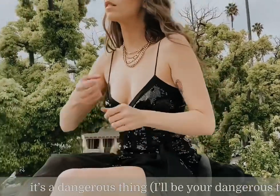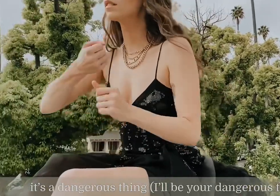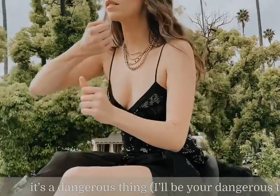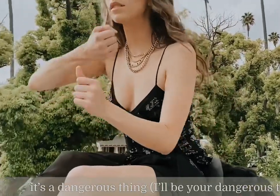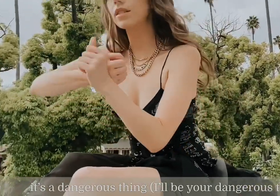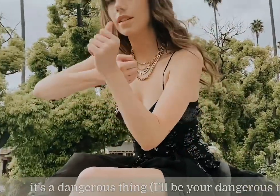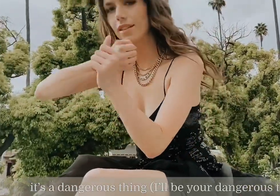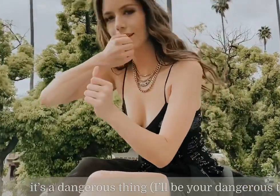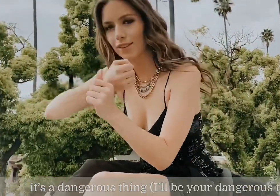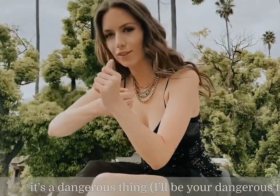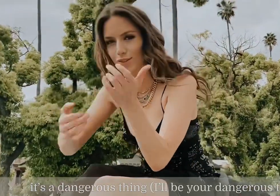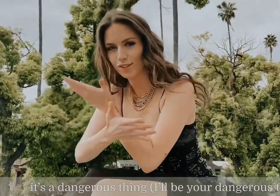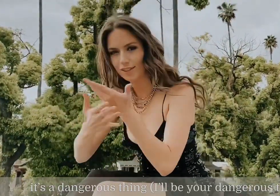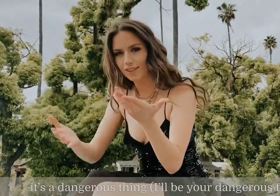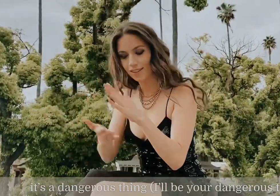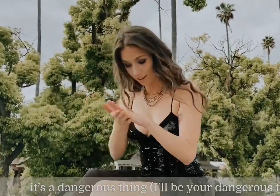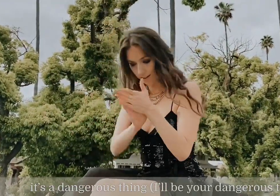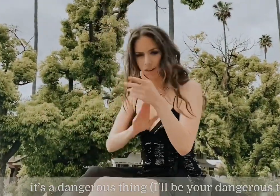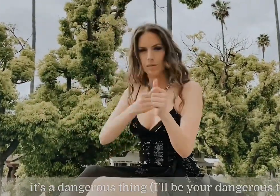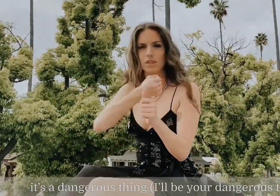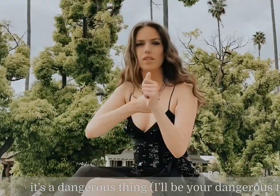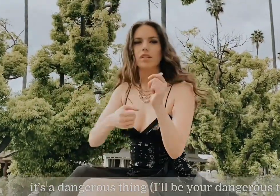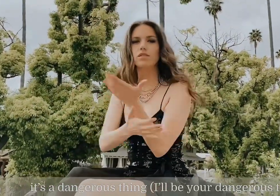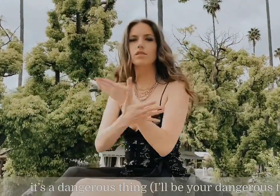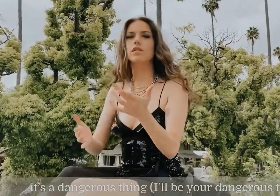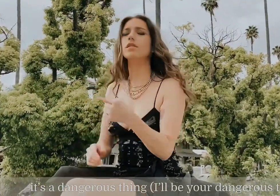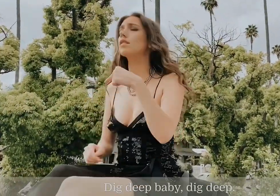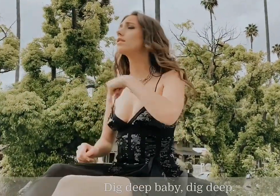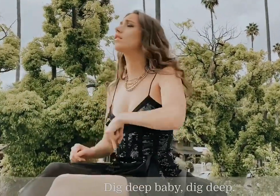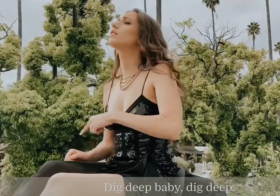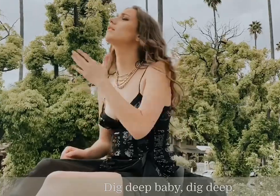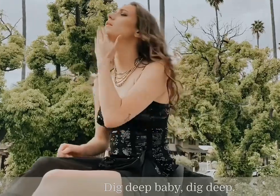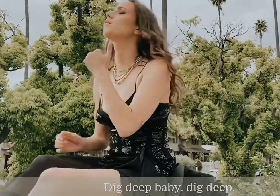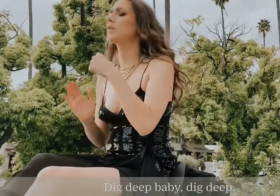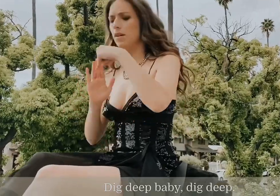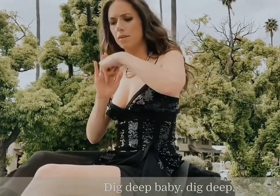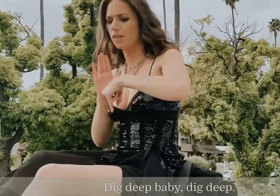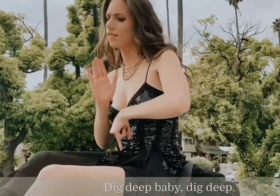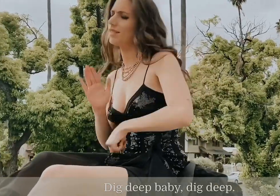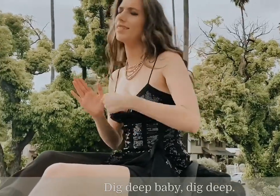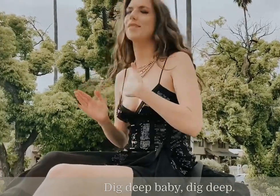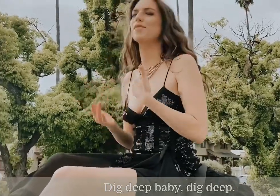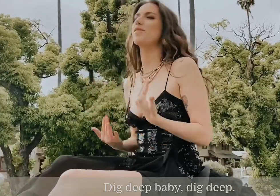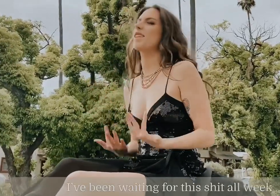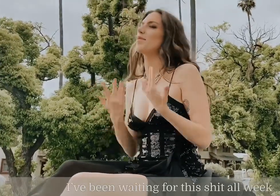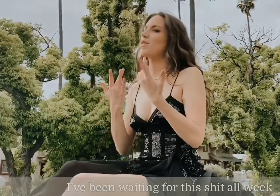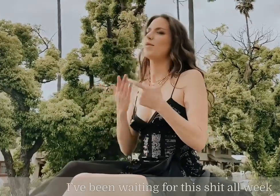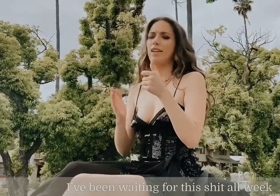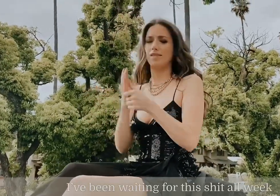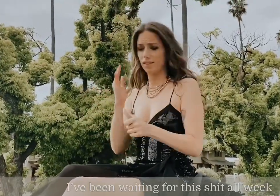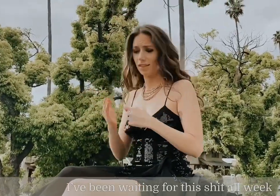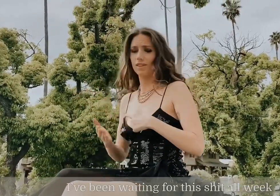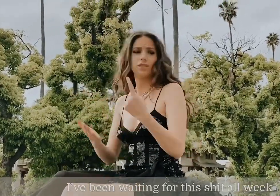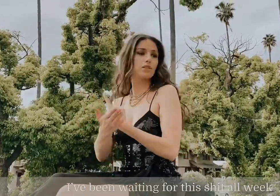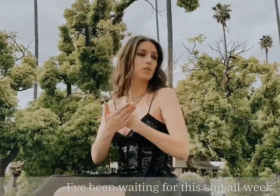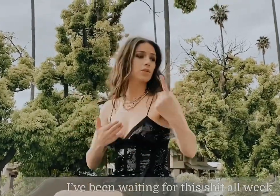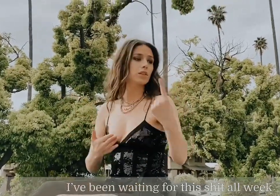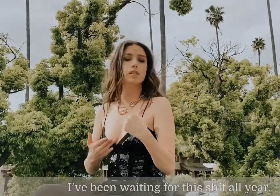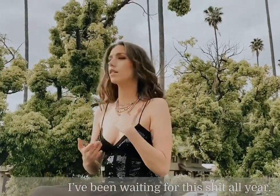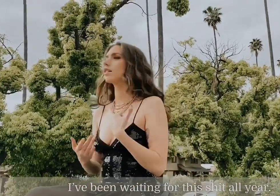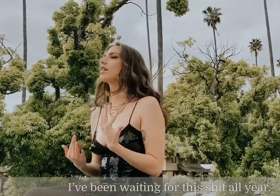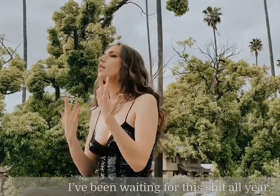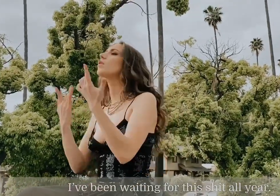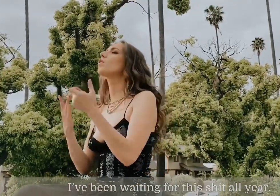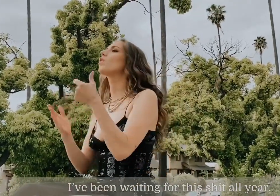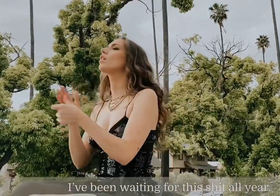dangerous thing Dig deep, baby dig deep, I've been waiting for this shit all